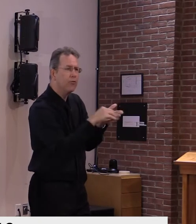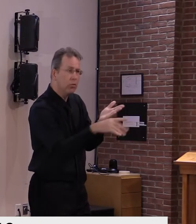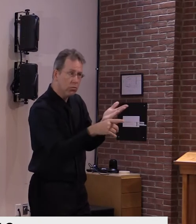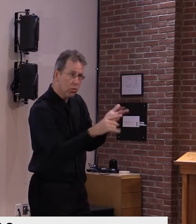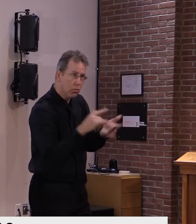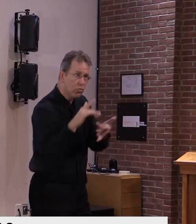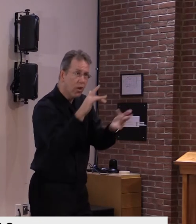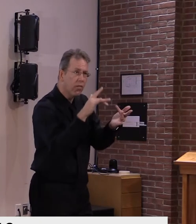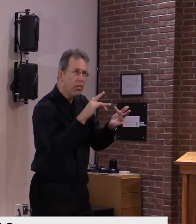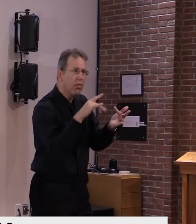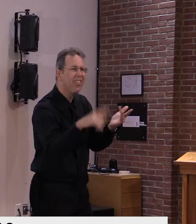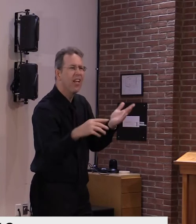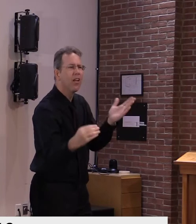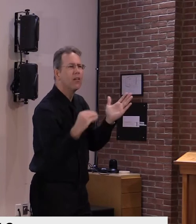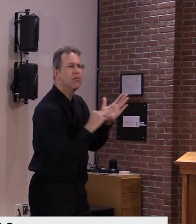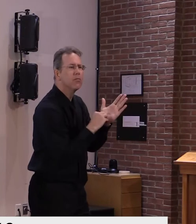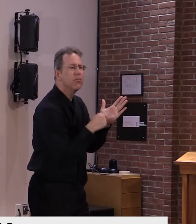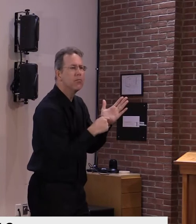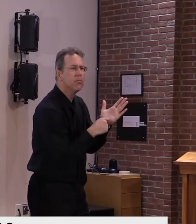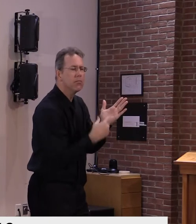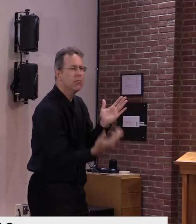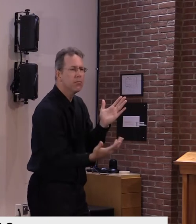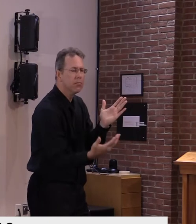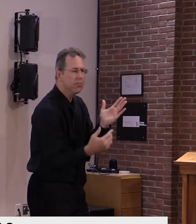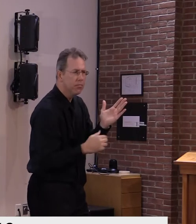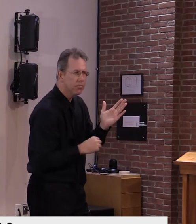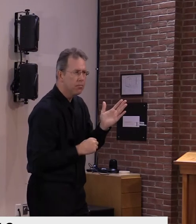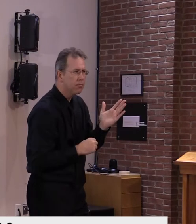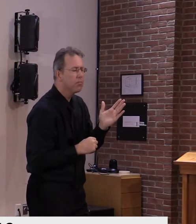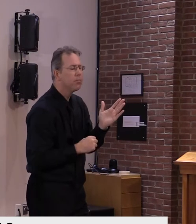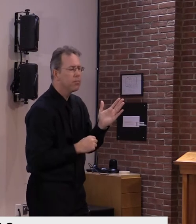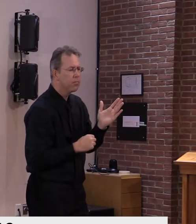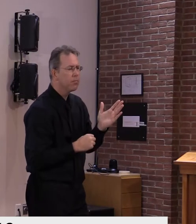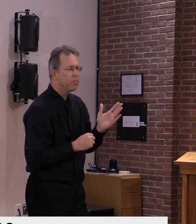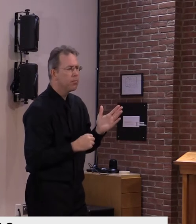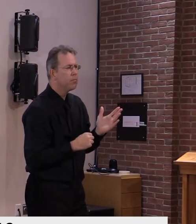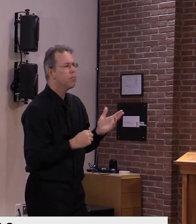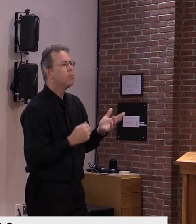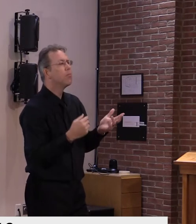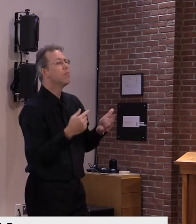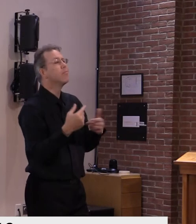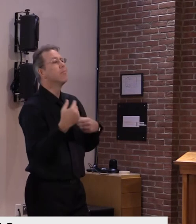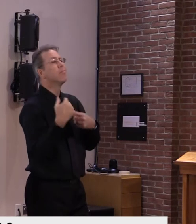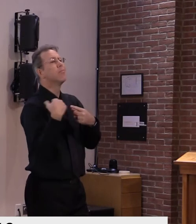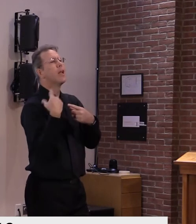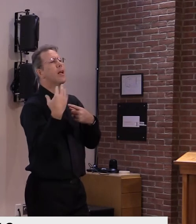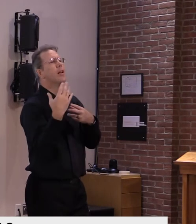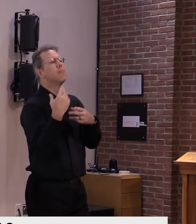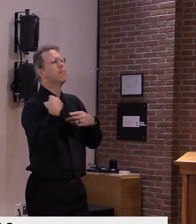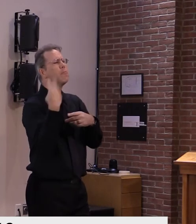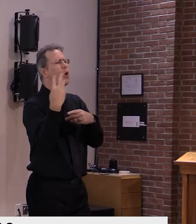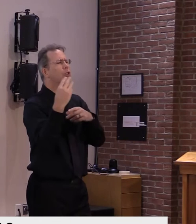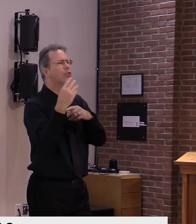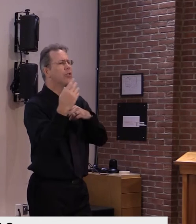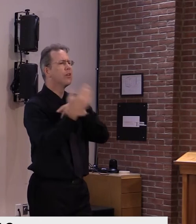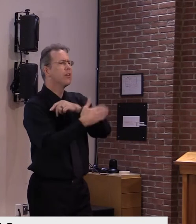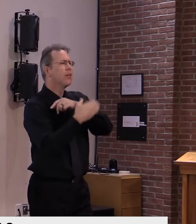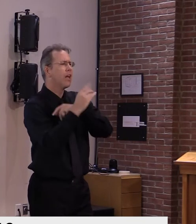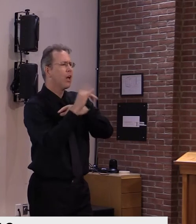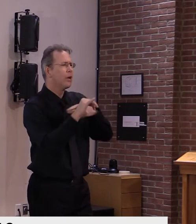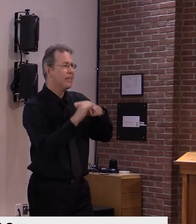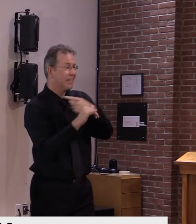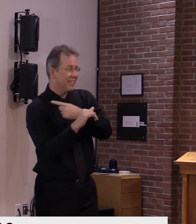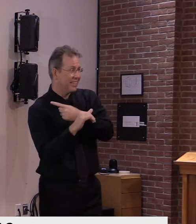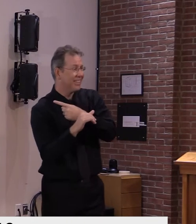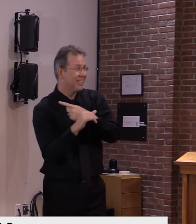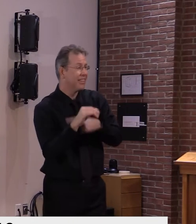we determined that in Washington County over like a month and a half period of time, that 71% of